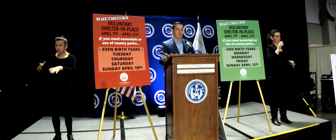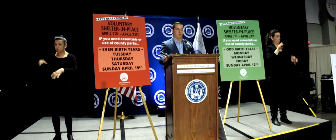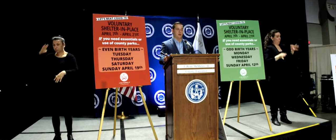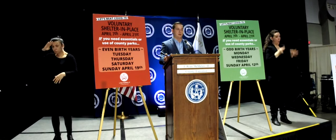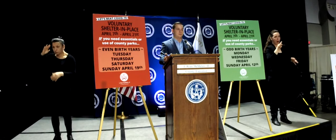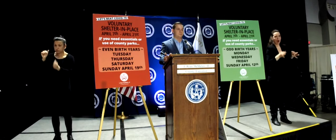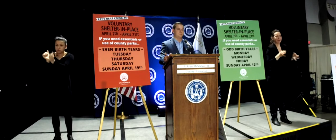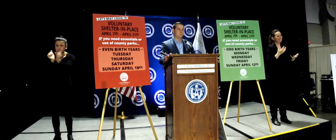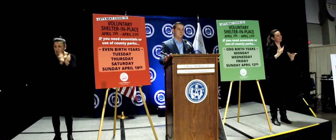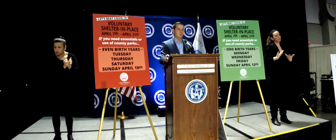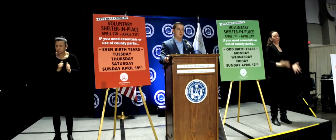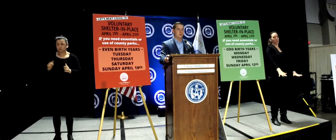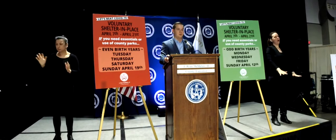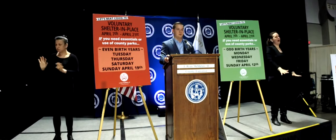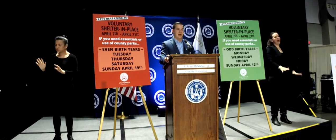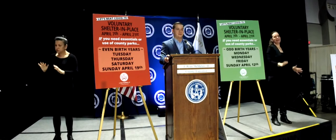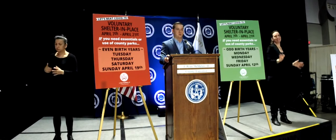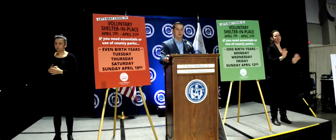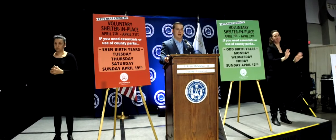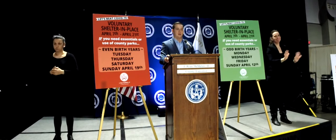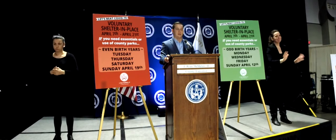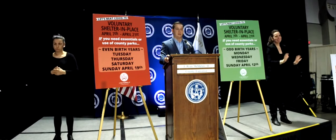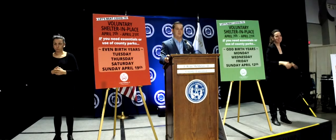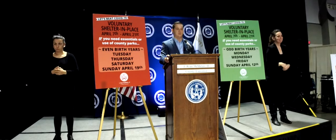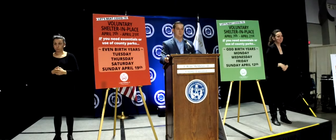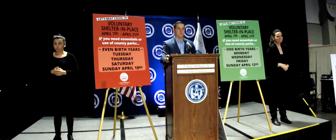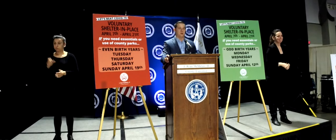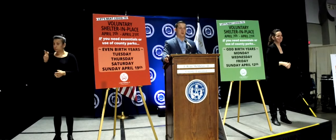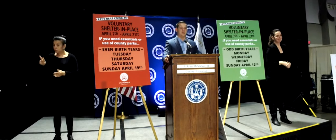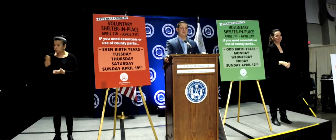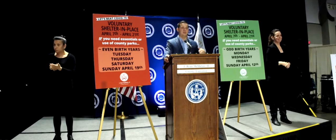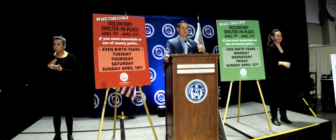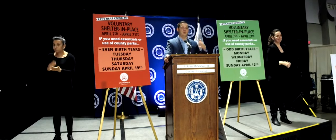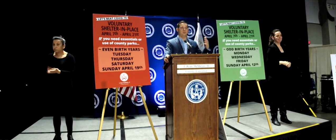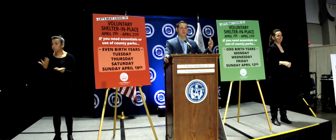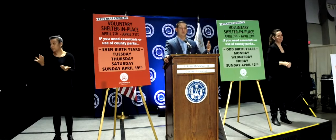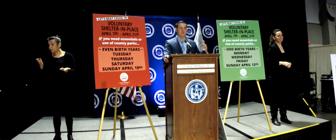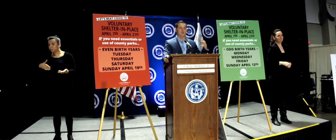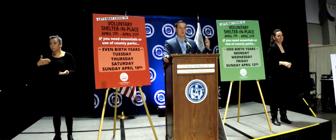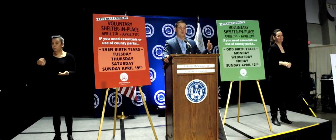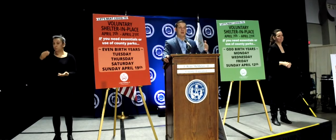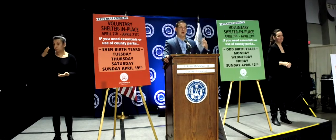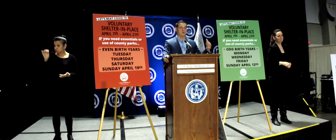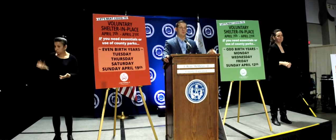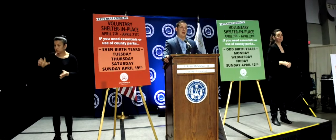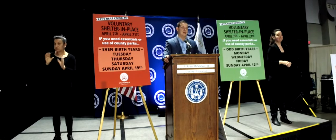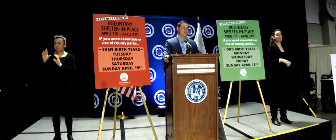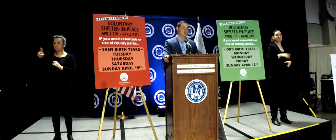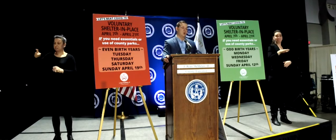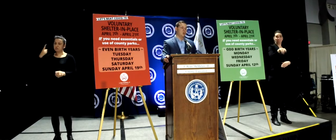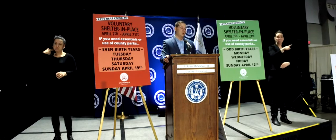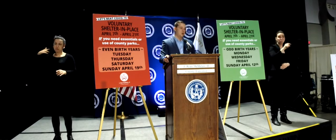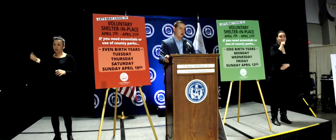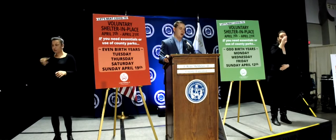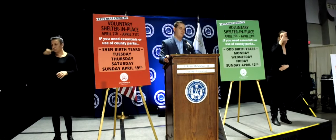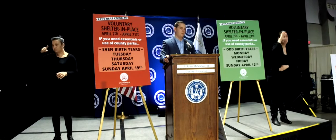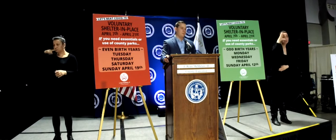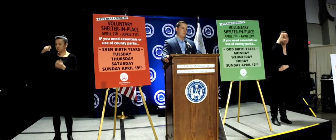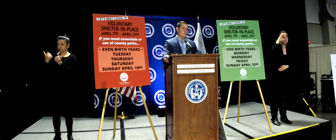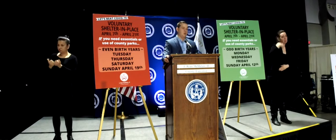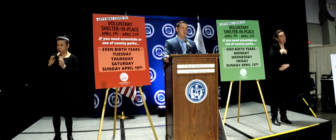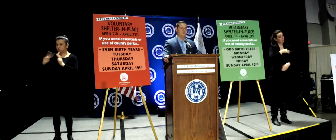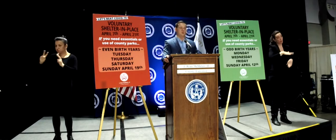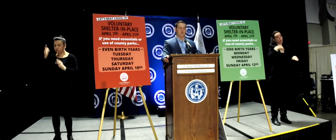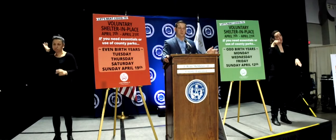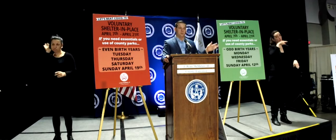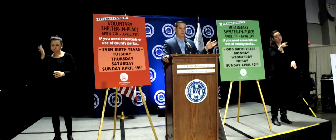at some point, that's a reality if people are going to continue to abuse and not respond. So